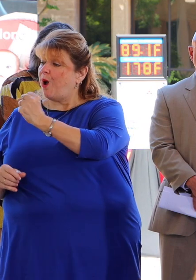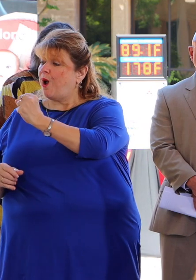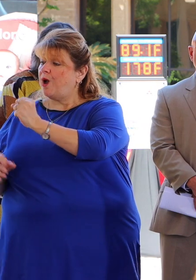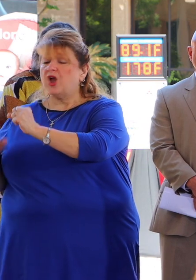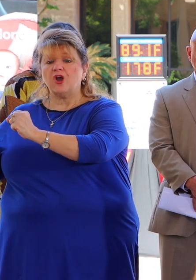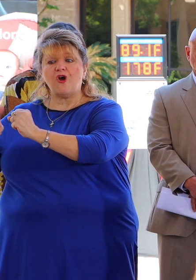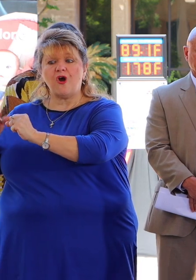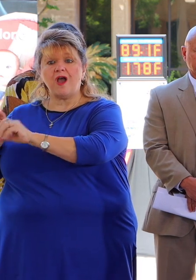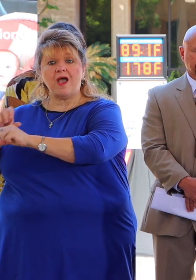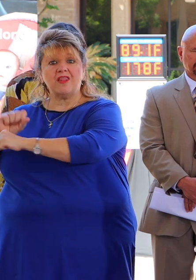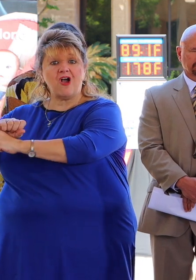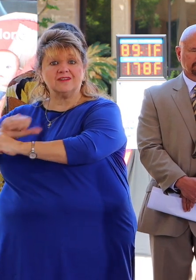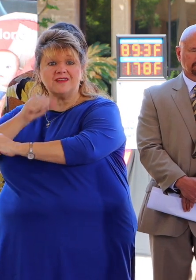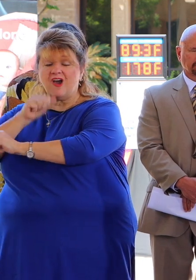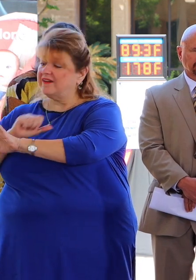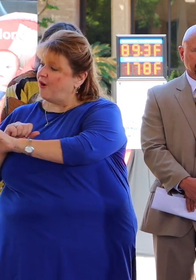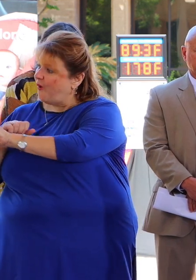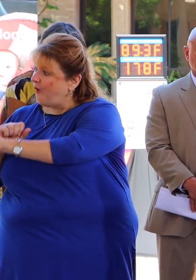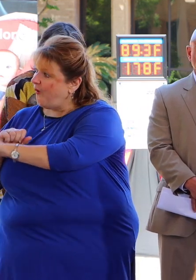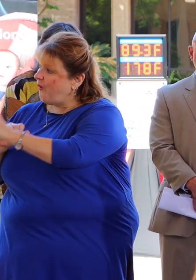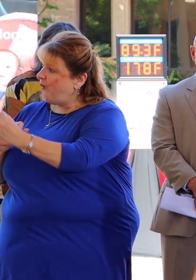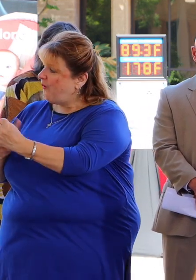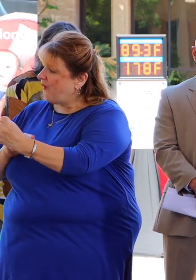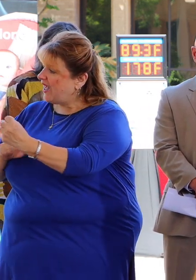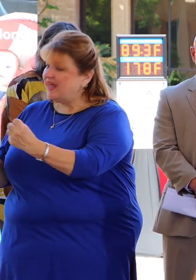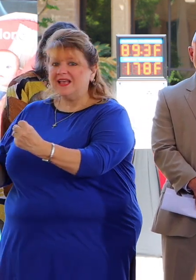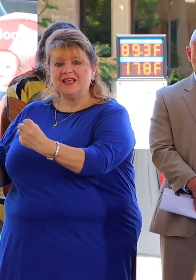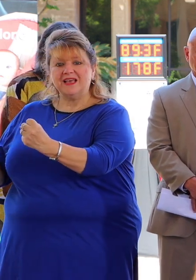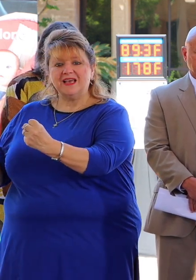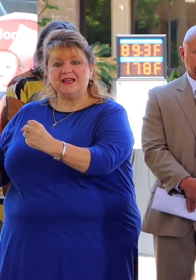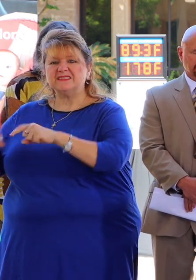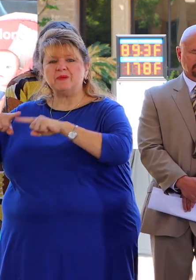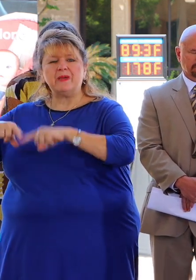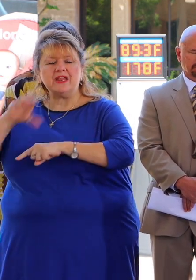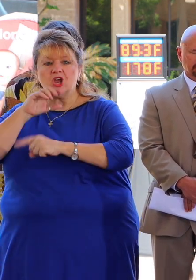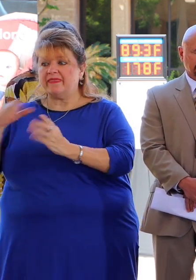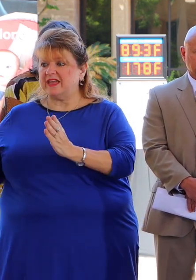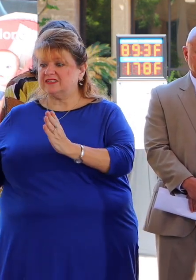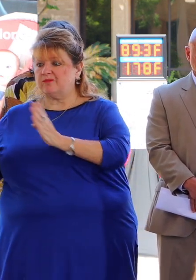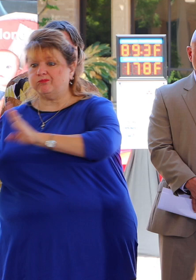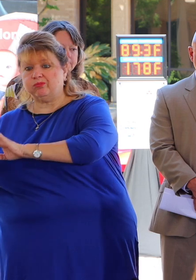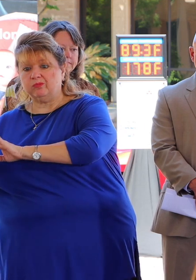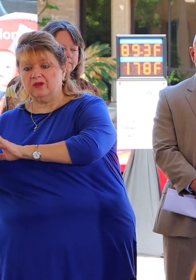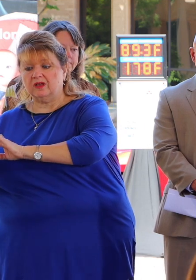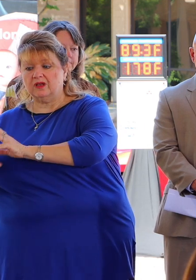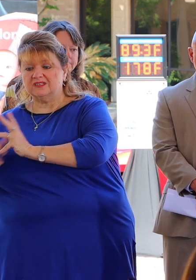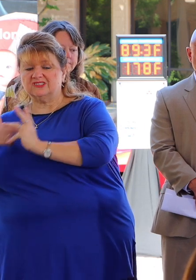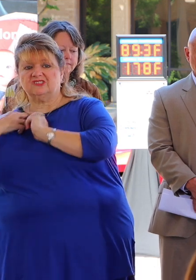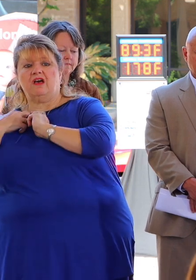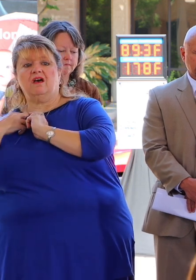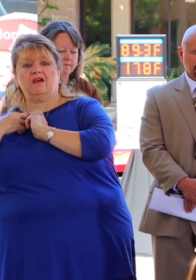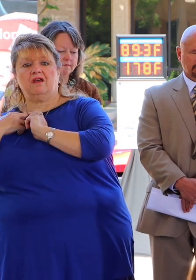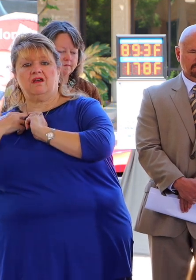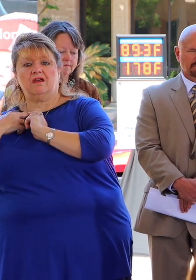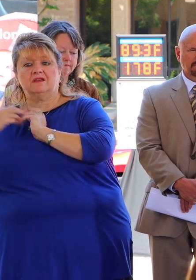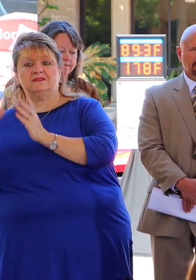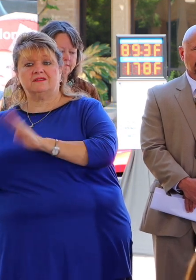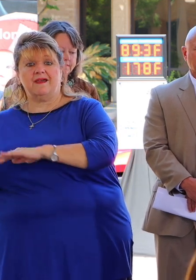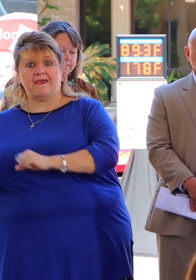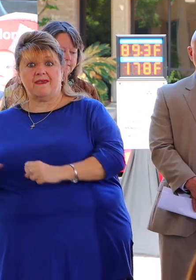and depending on the age, they can be trapped. So these are very preventable ways